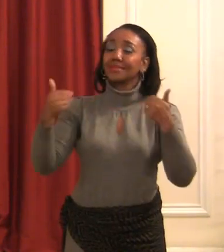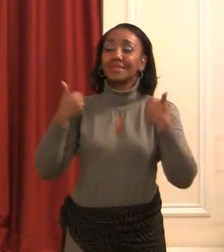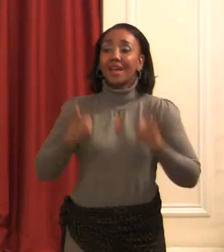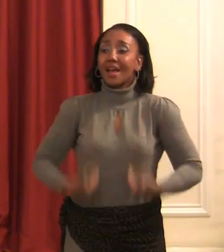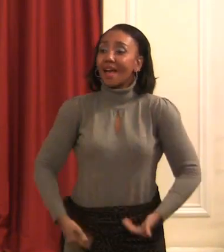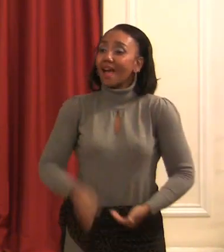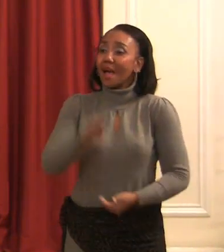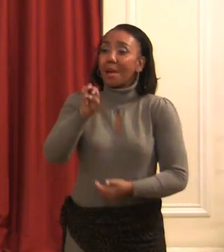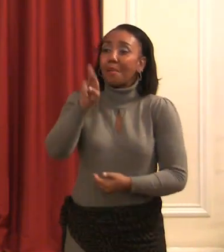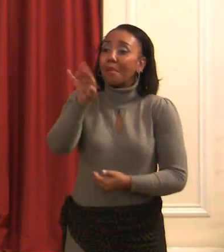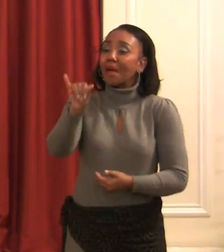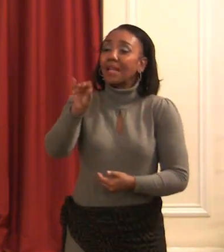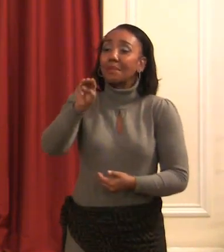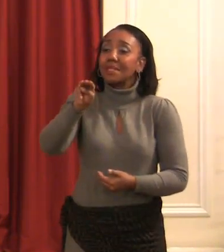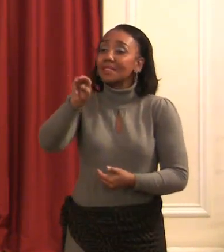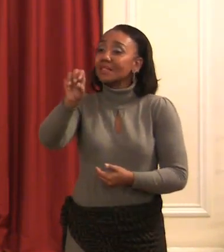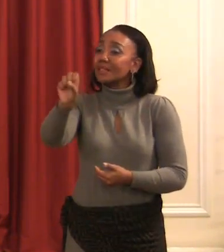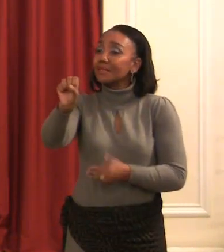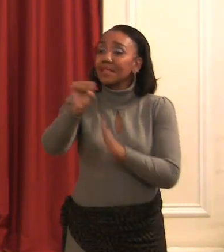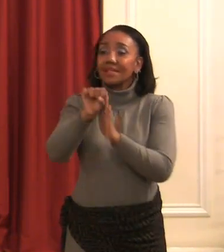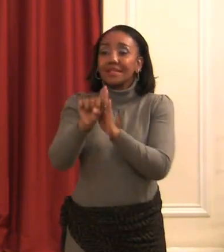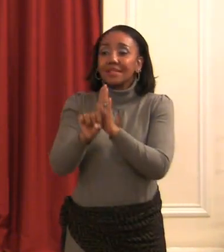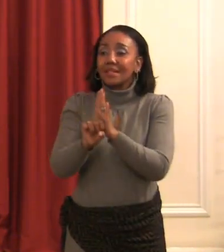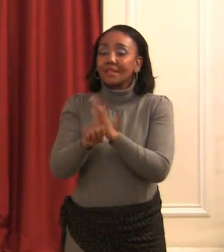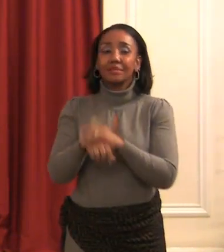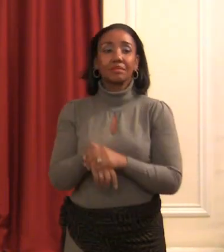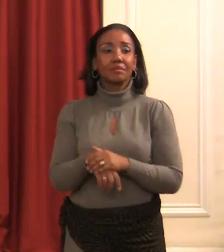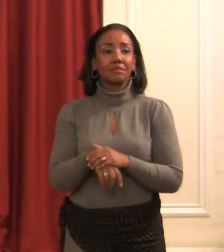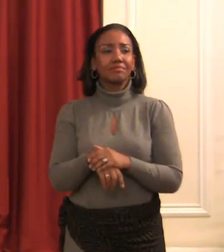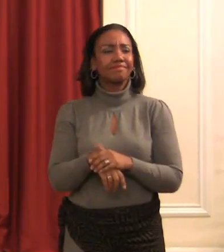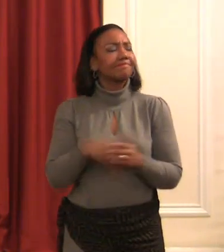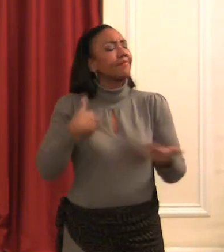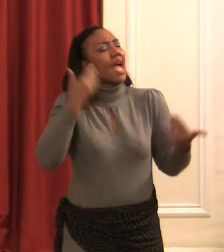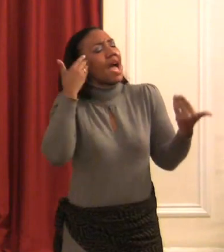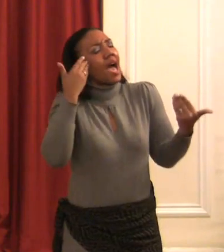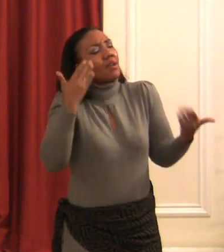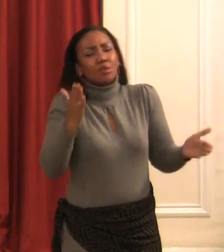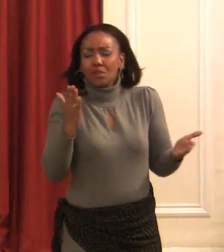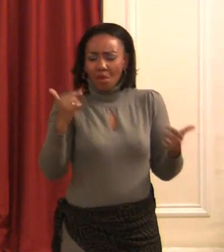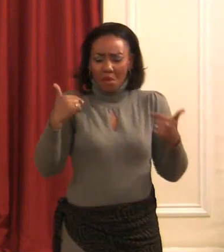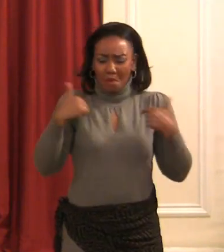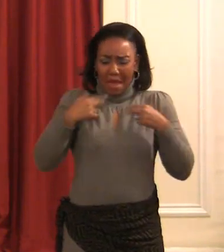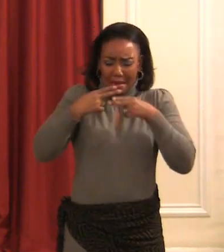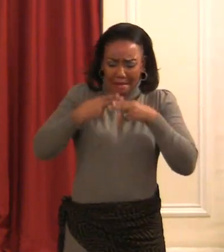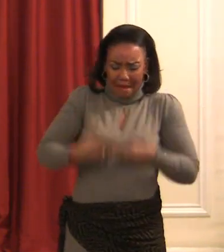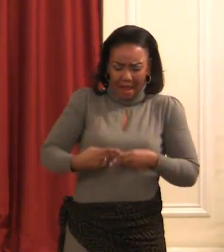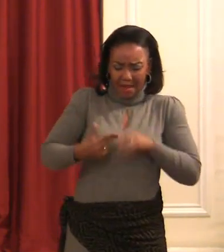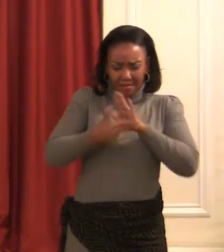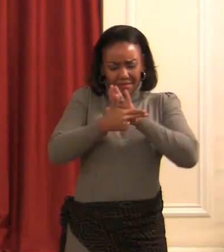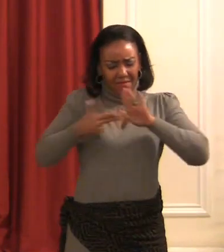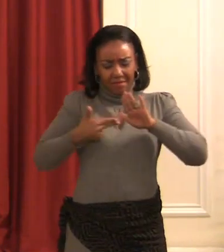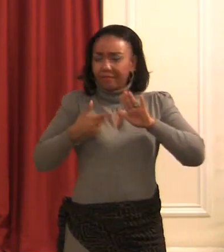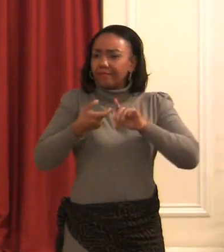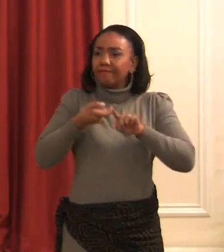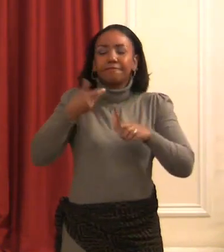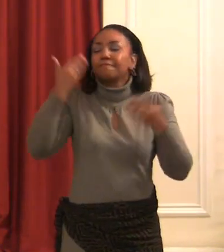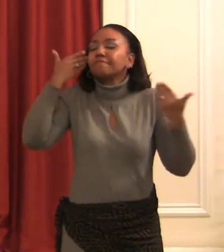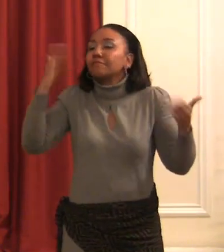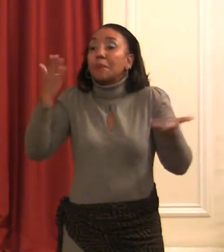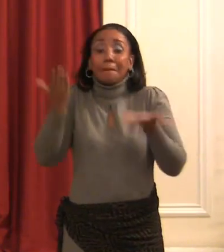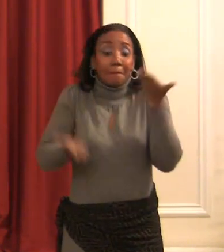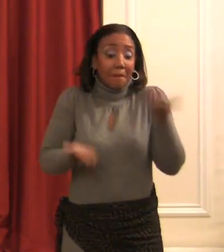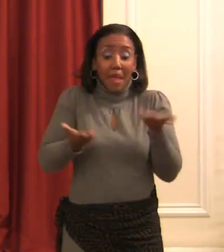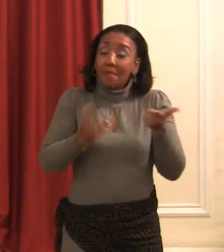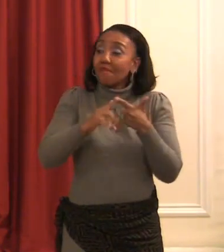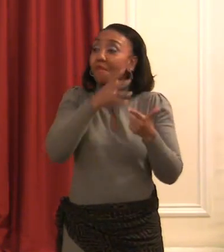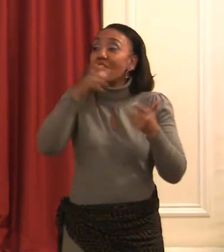am Money, Money, Mississippi. I don't know for whom or what I was named. Perhaps I was christened